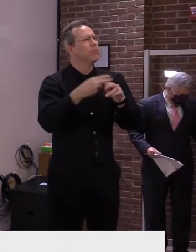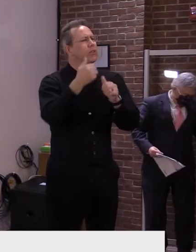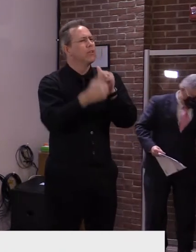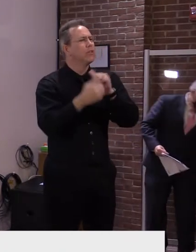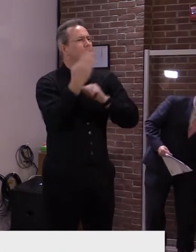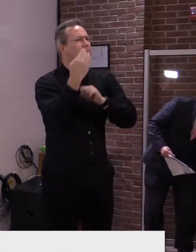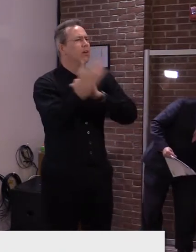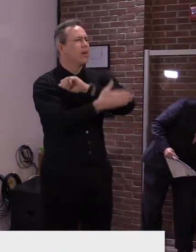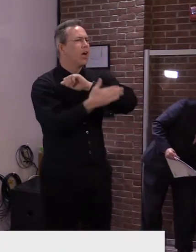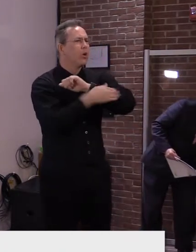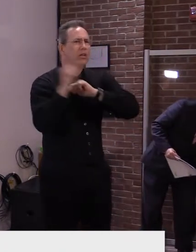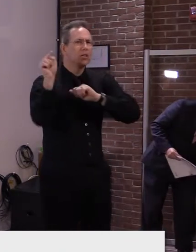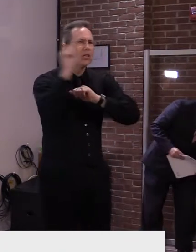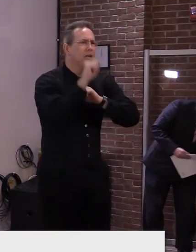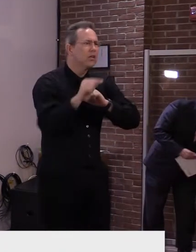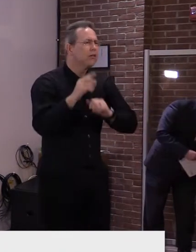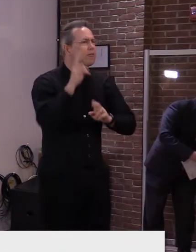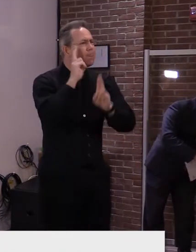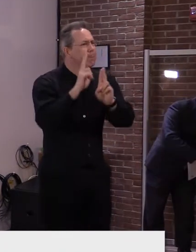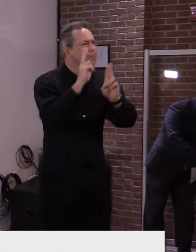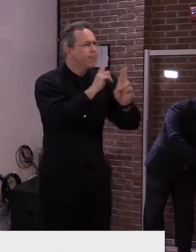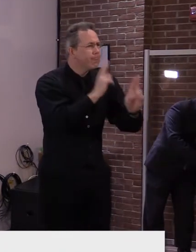14 counties of our state.